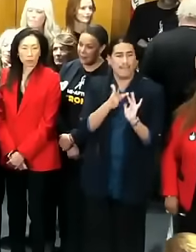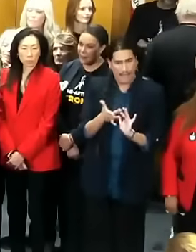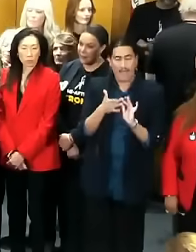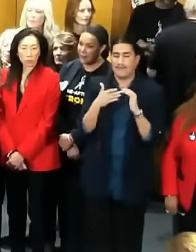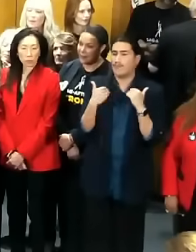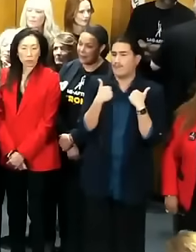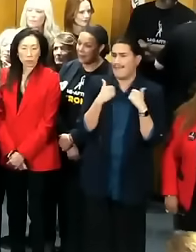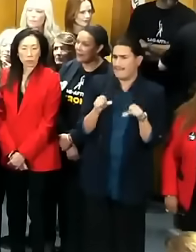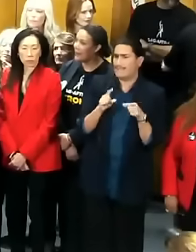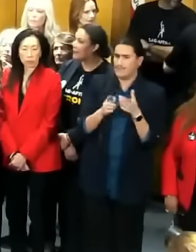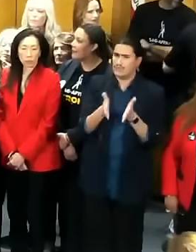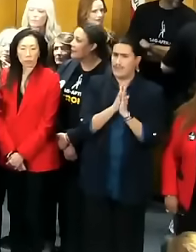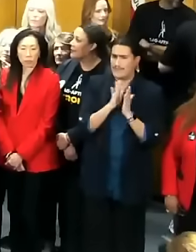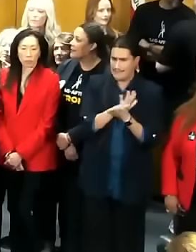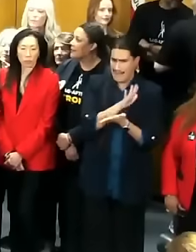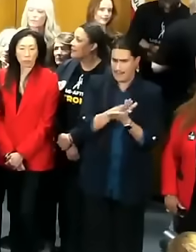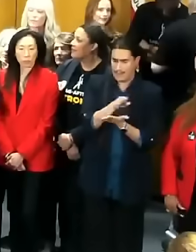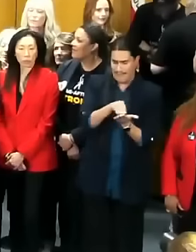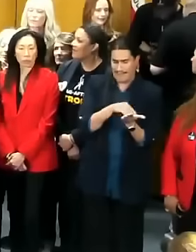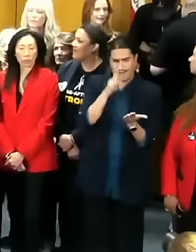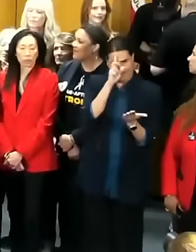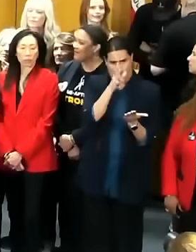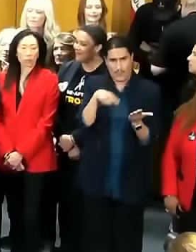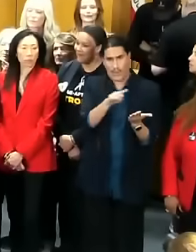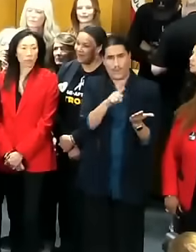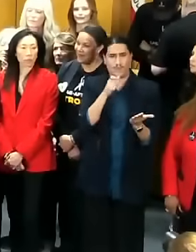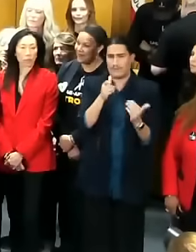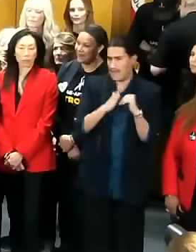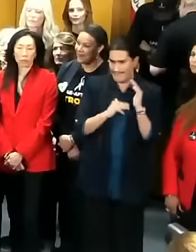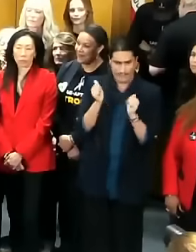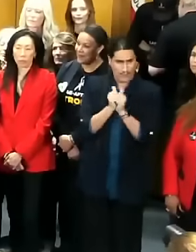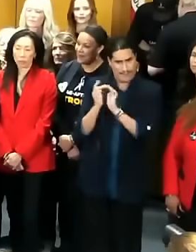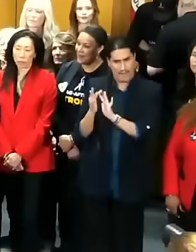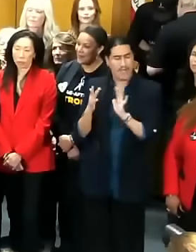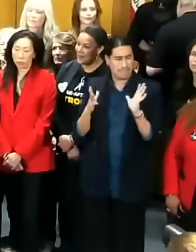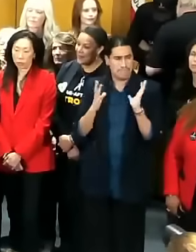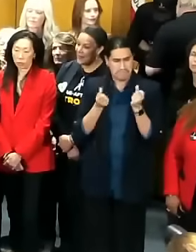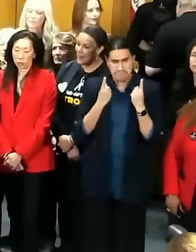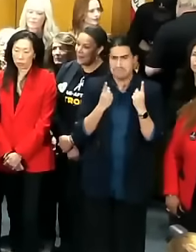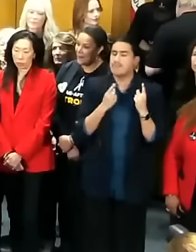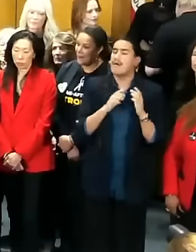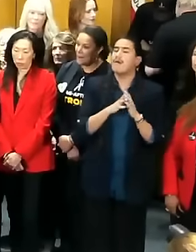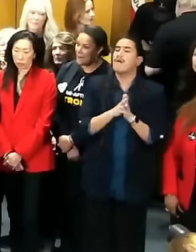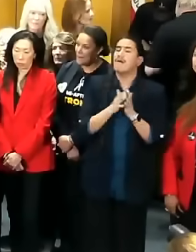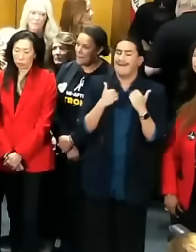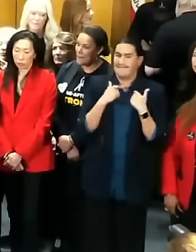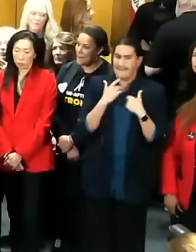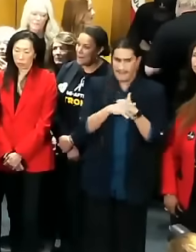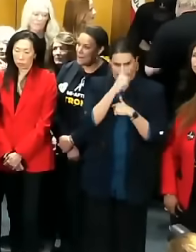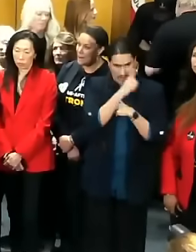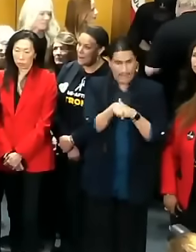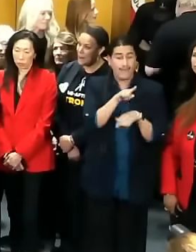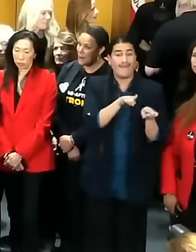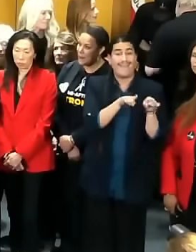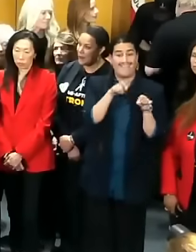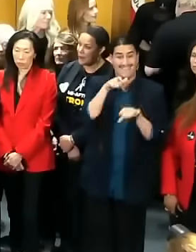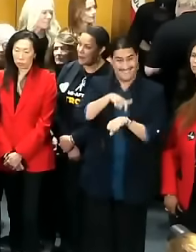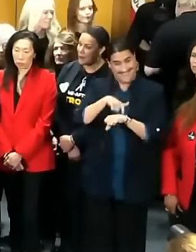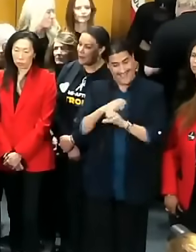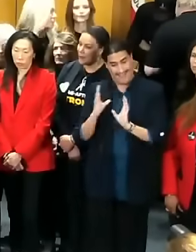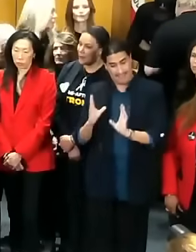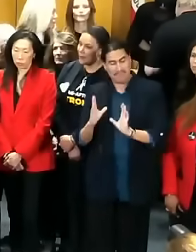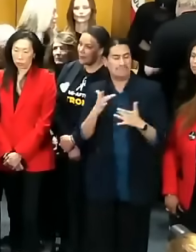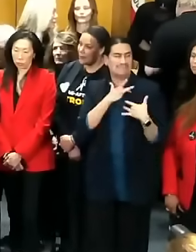is an ability to request a paper ballot for people who aren't comfortable with that approach. And the time frame is the